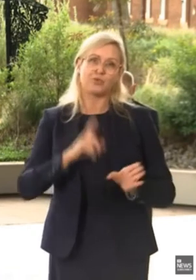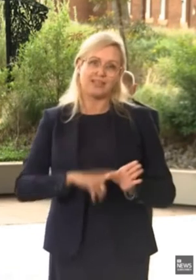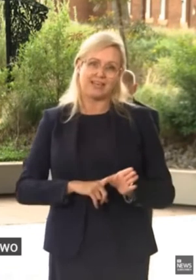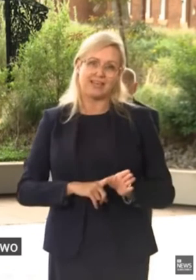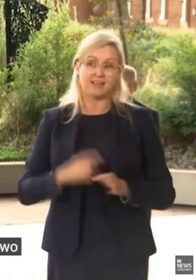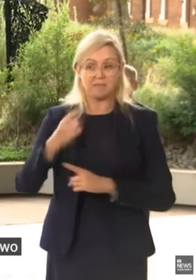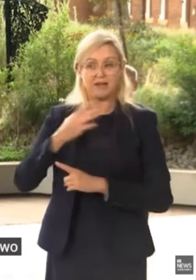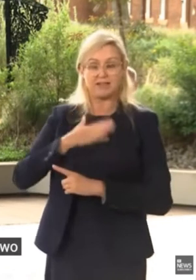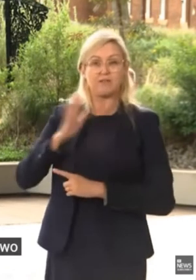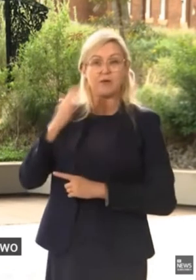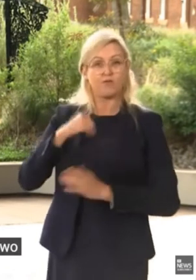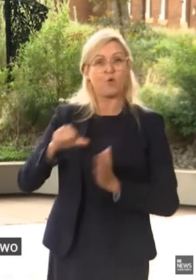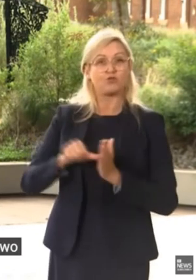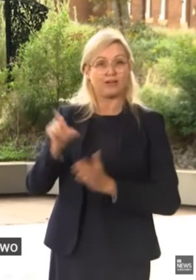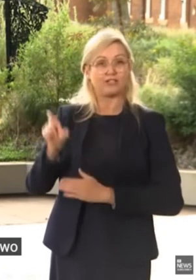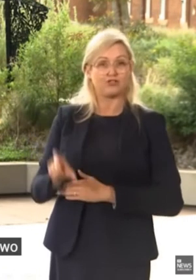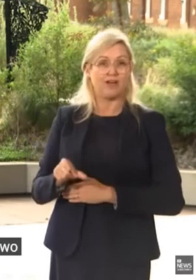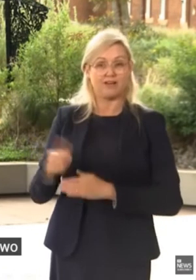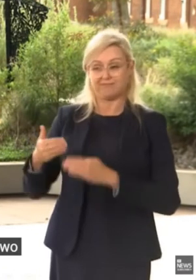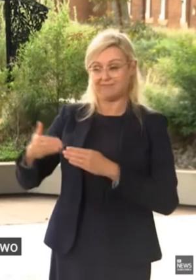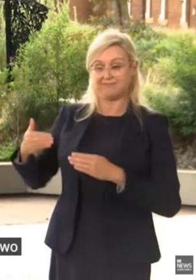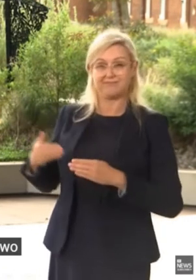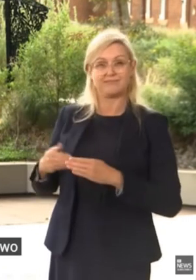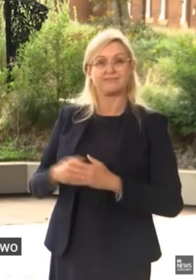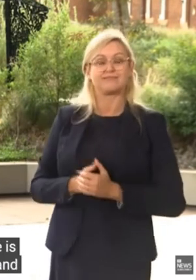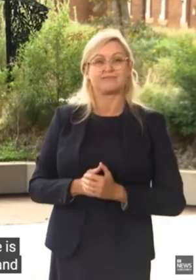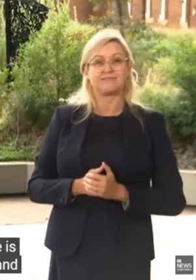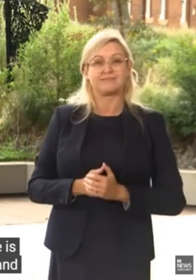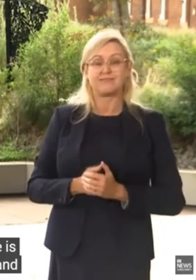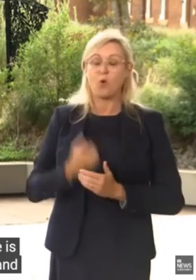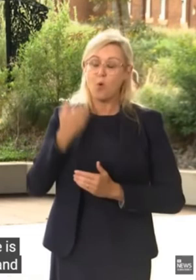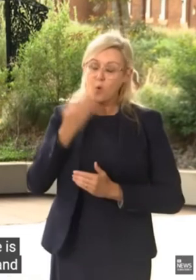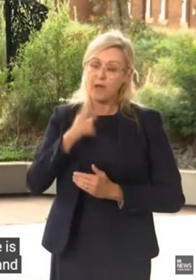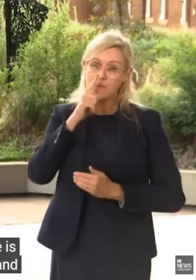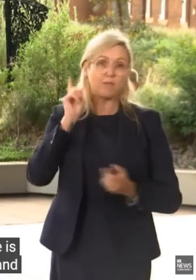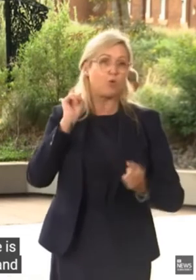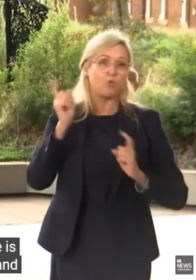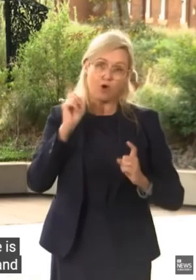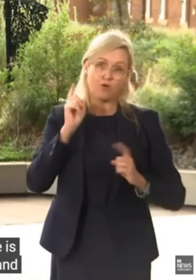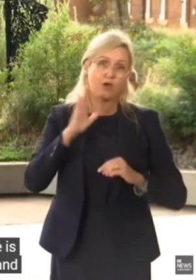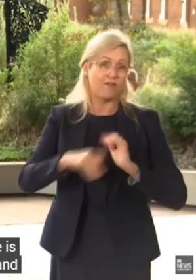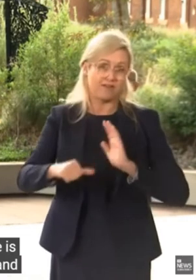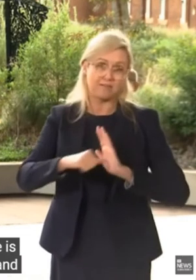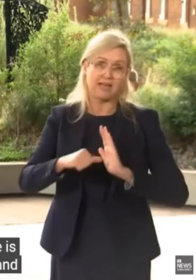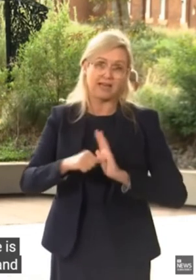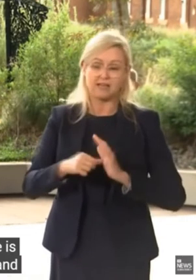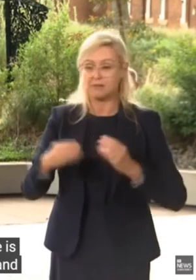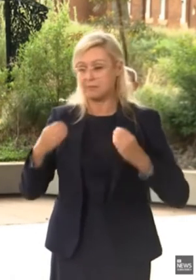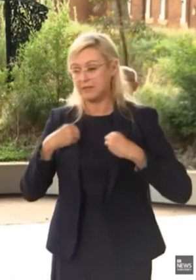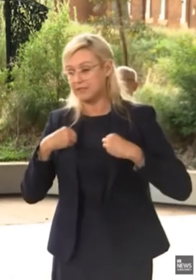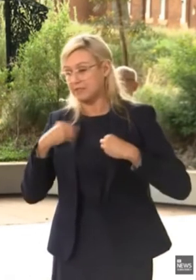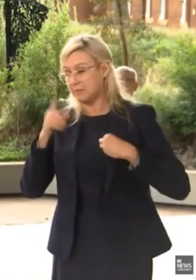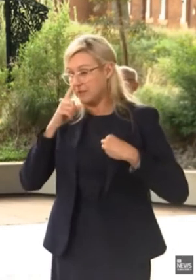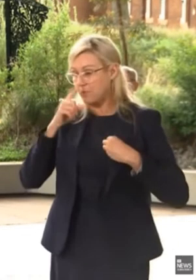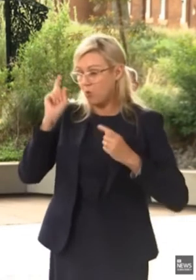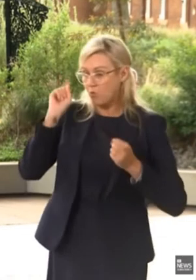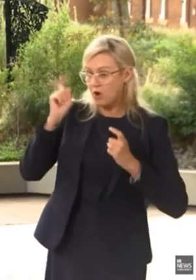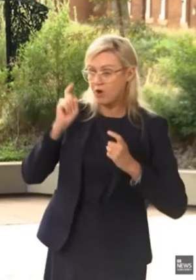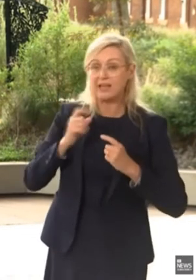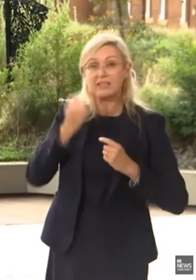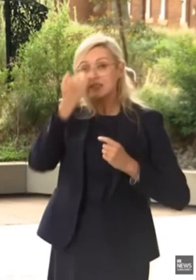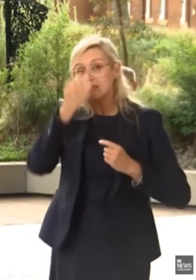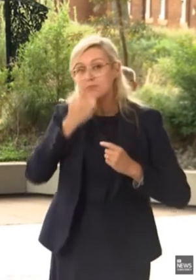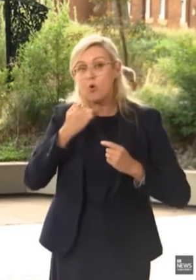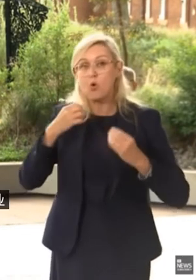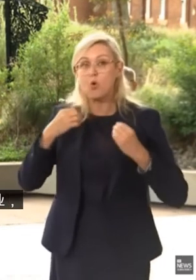as Treasurer, previously as Treasurer, there is always concern at this time, and I appreciate that. I appreciate business owners, small